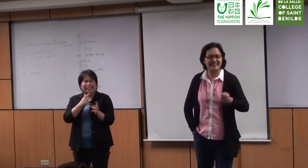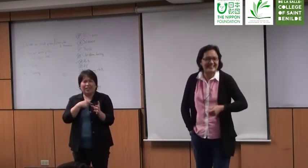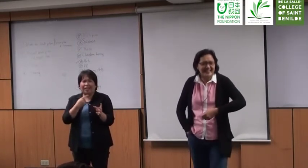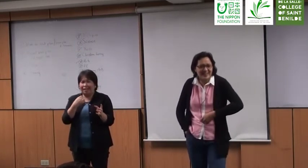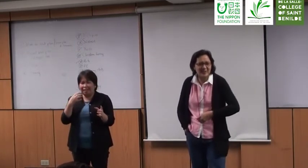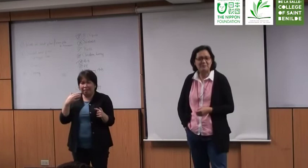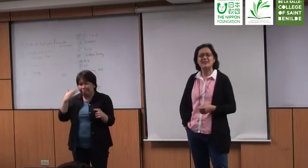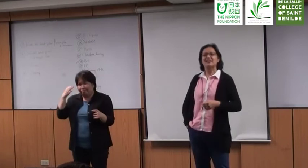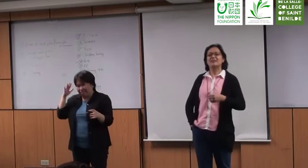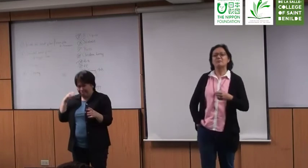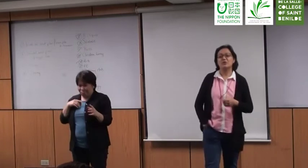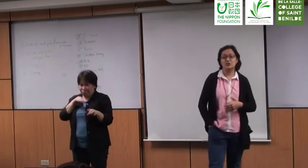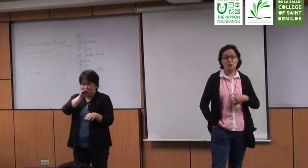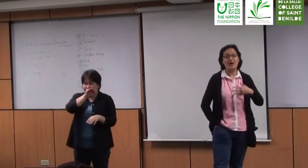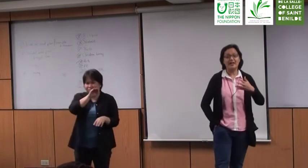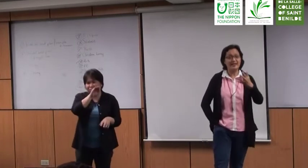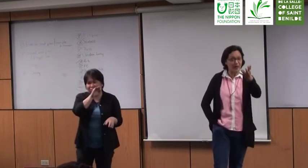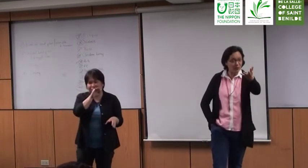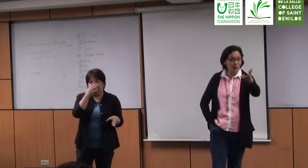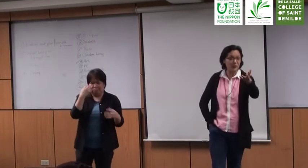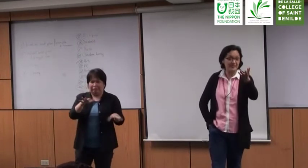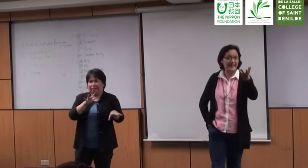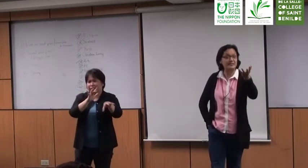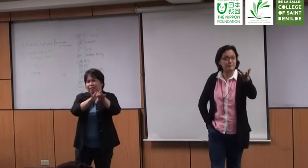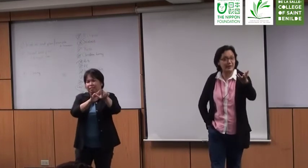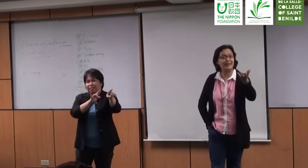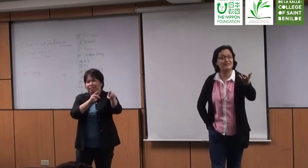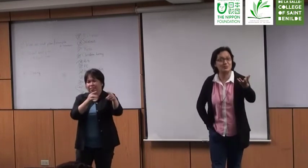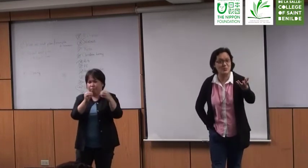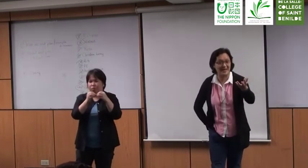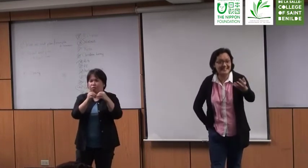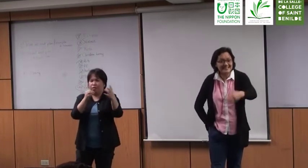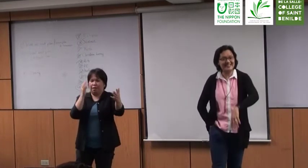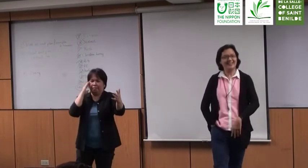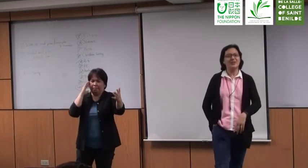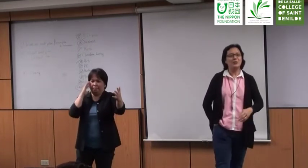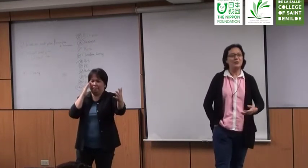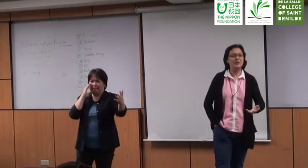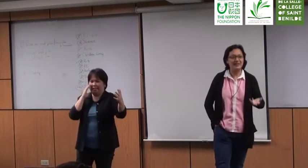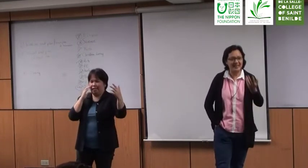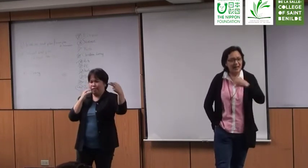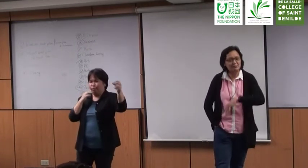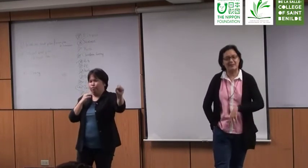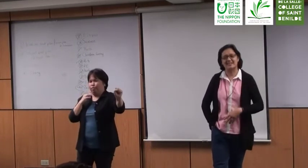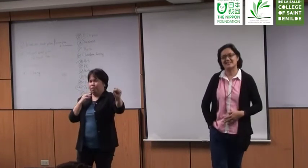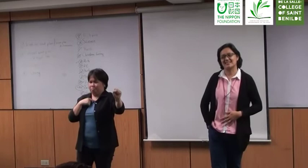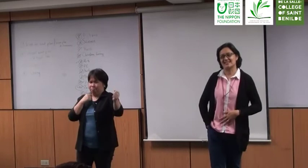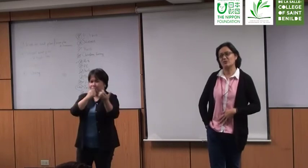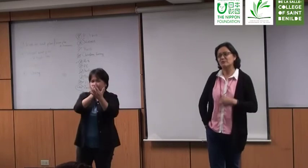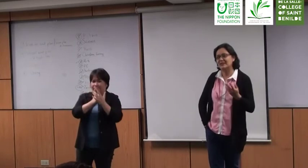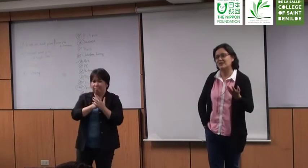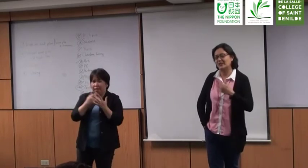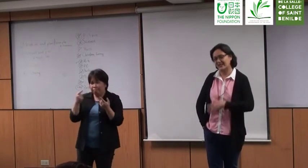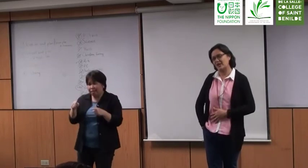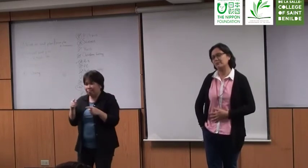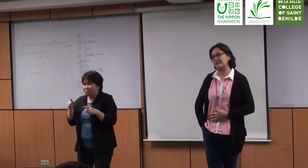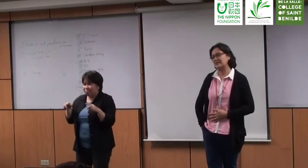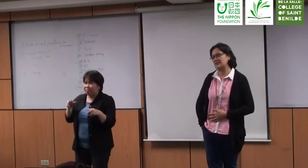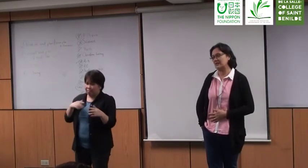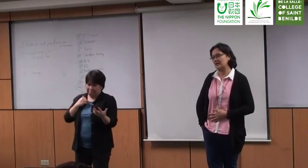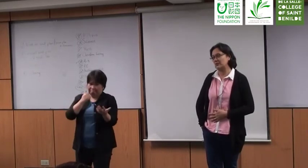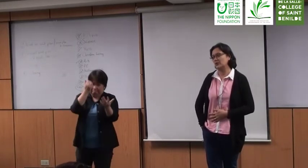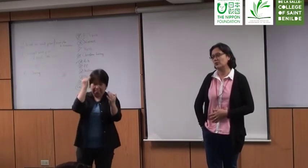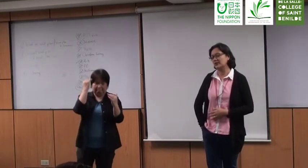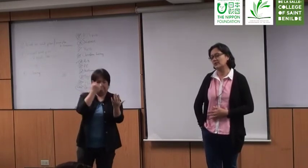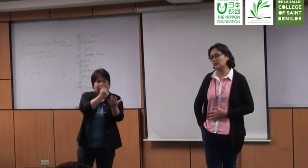takbuhan. Because you are now the experienced ones who will help us. Hopefully you can help